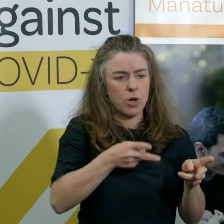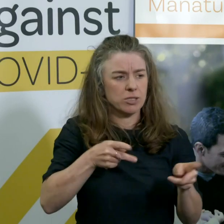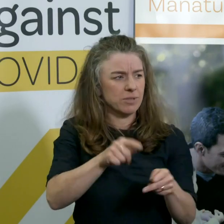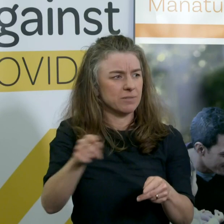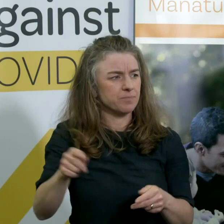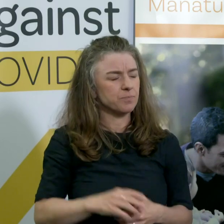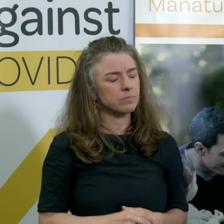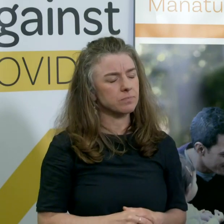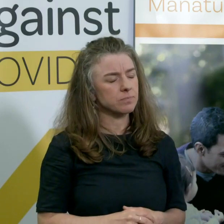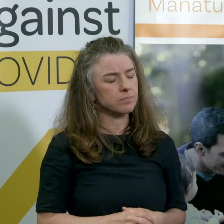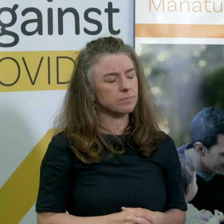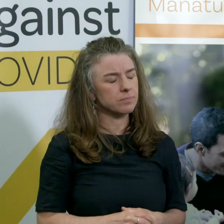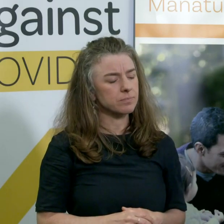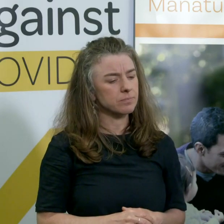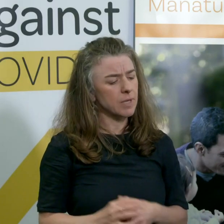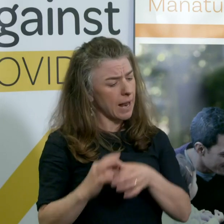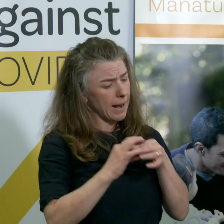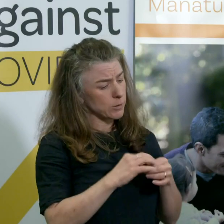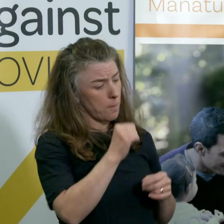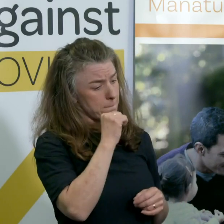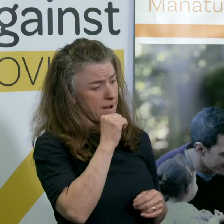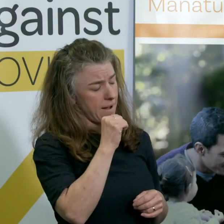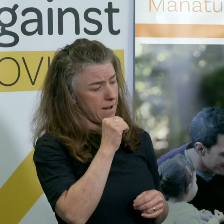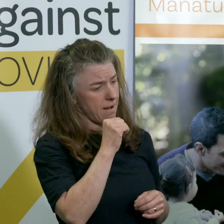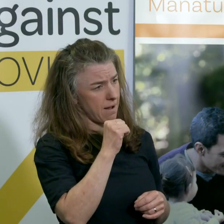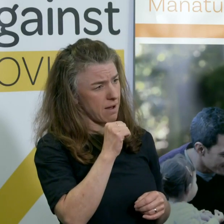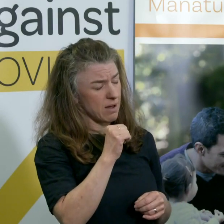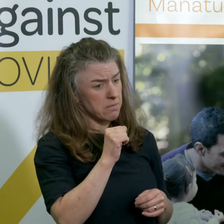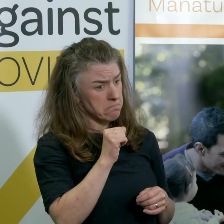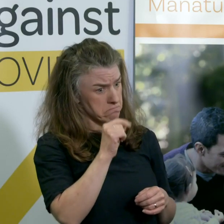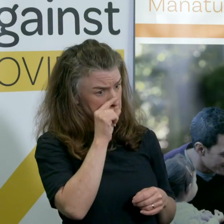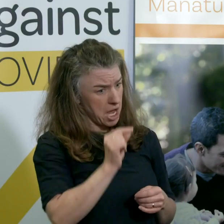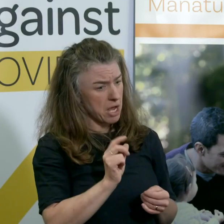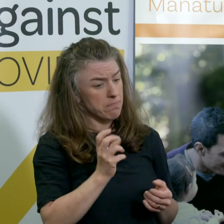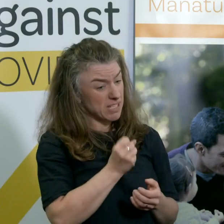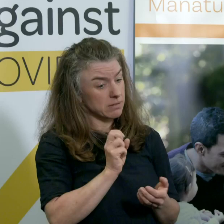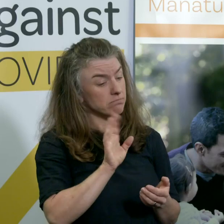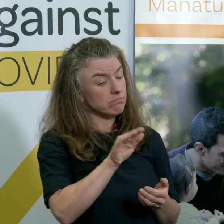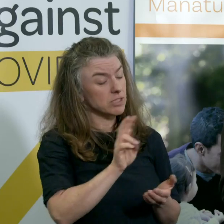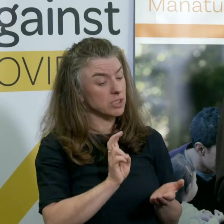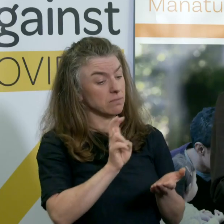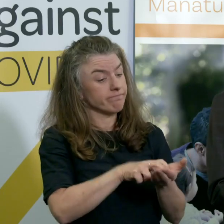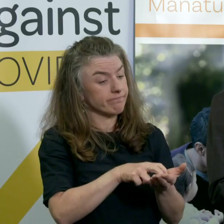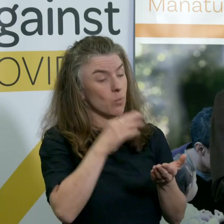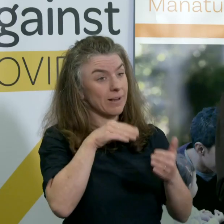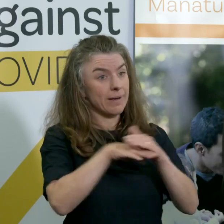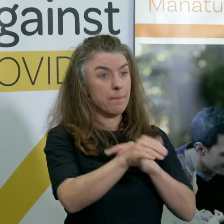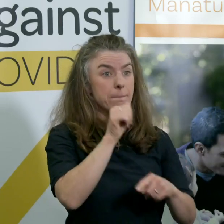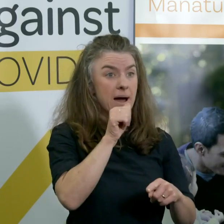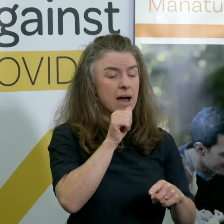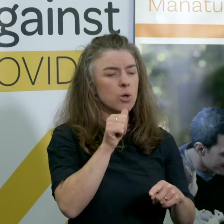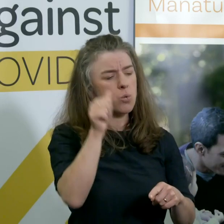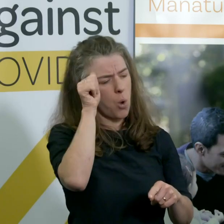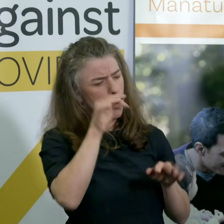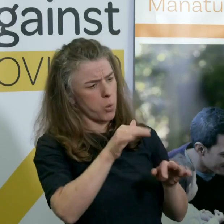going back to the bars point, are we likely to get to a point that you'd have to sign in to a bar or a restaurant so that people are then able to contact trace?